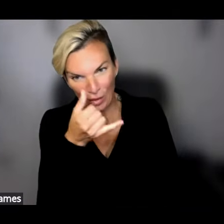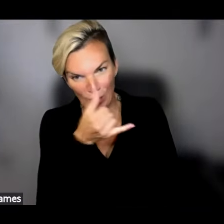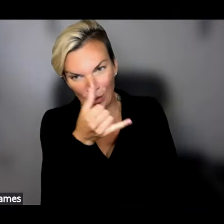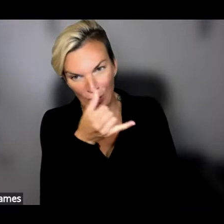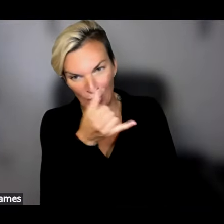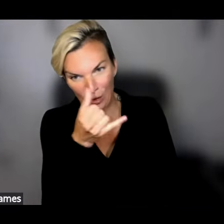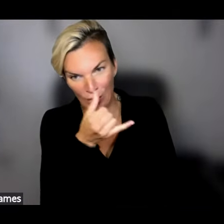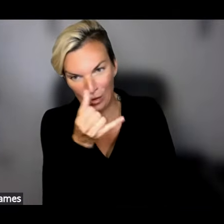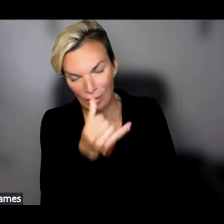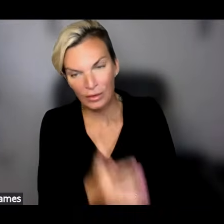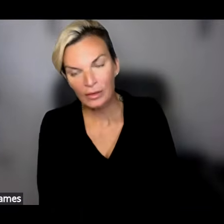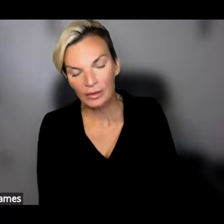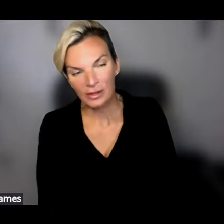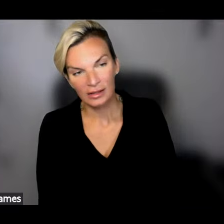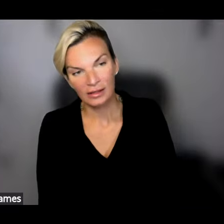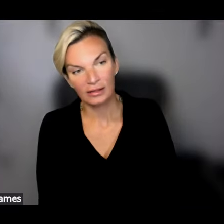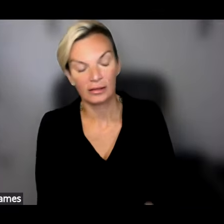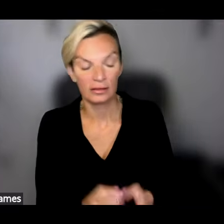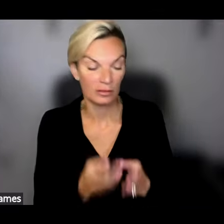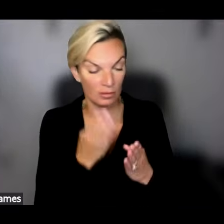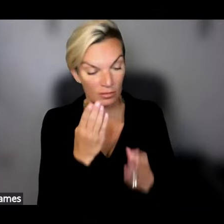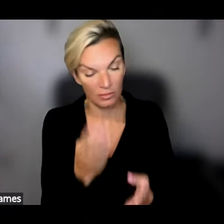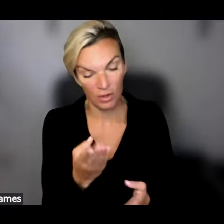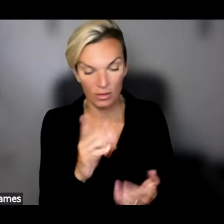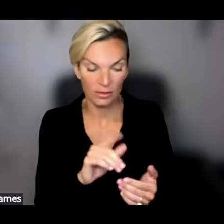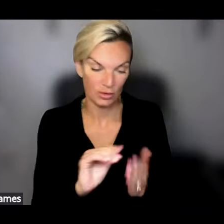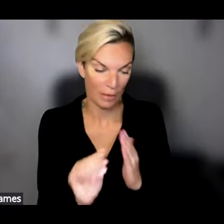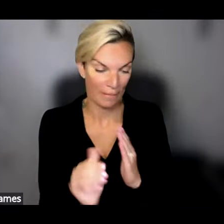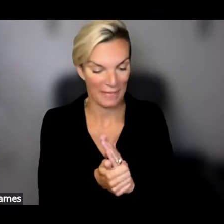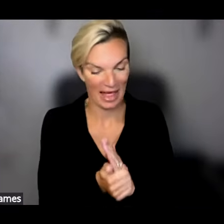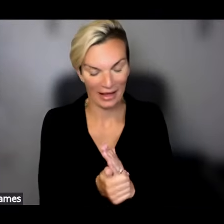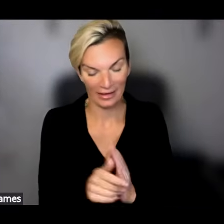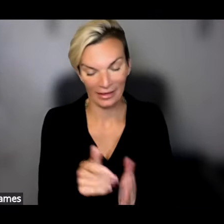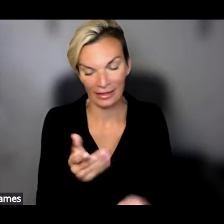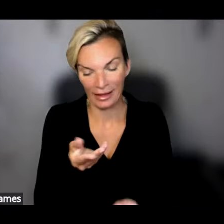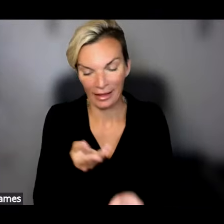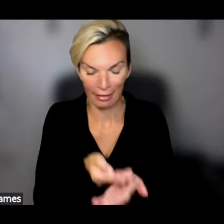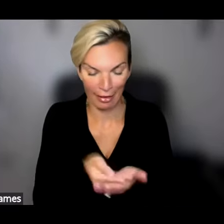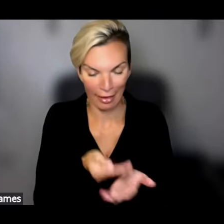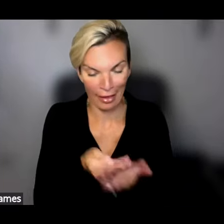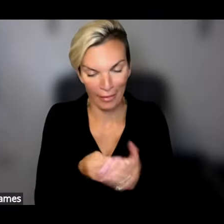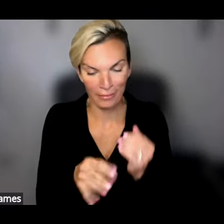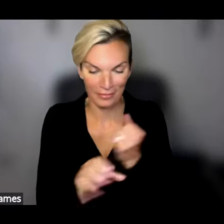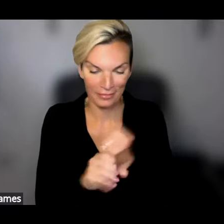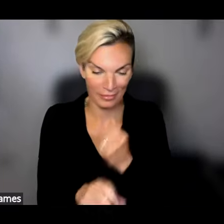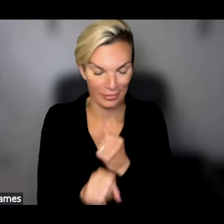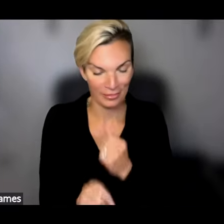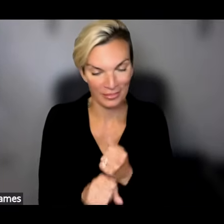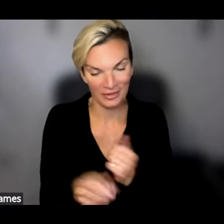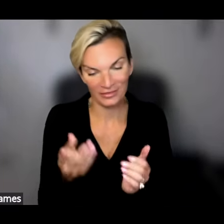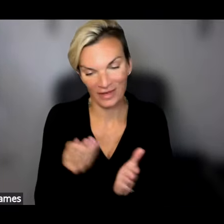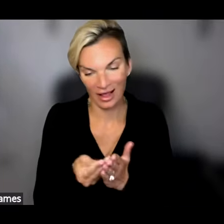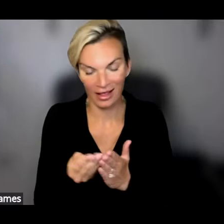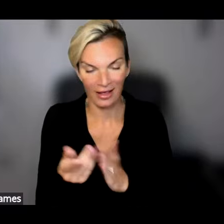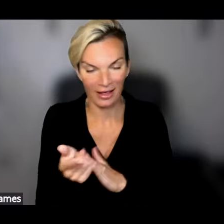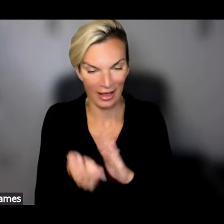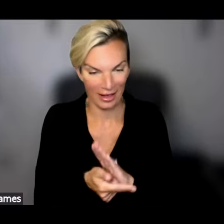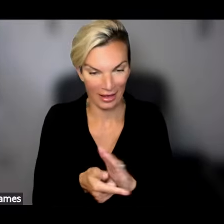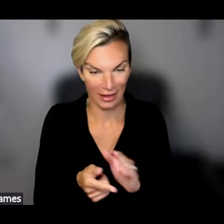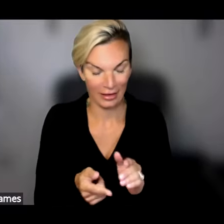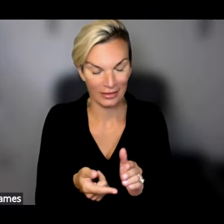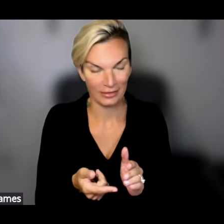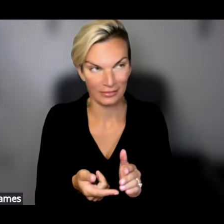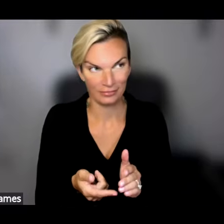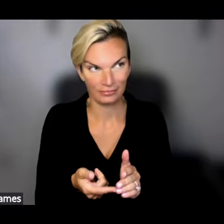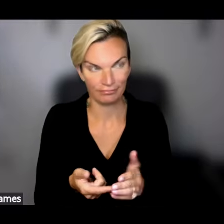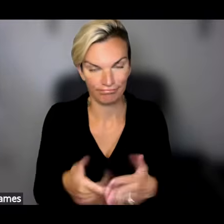I mean, unless you just said a proposal to amend the Campaign Finance Act. I think it would be hard to add more detail about what you're doing without then getting it